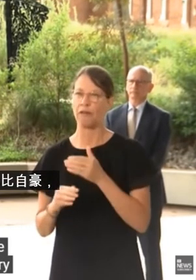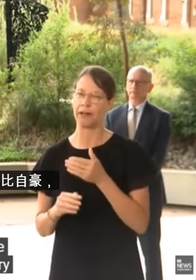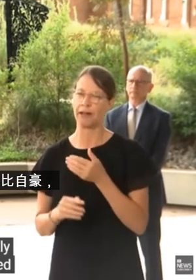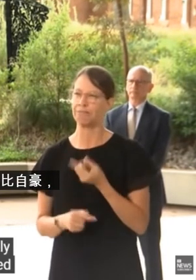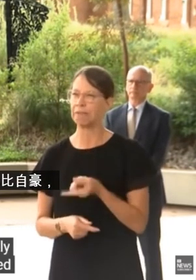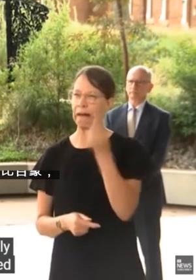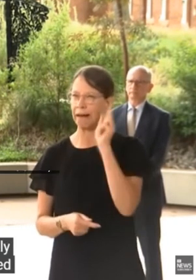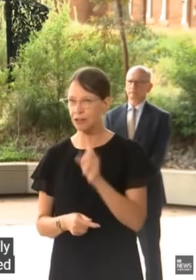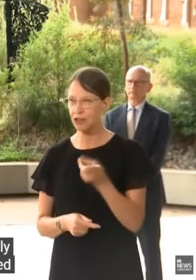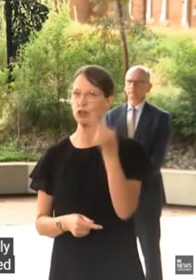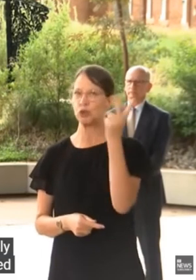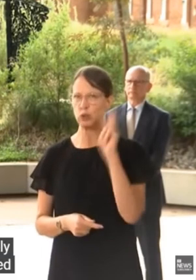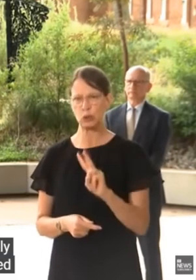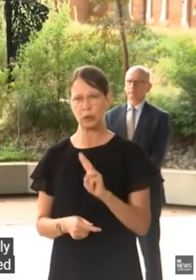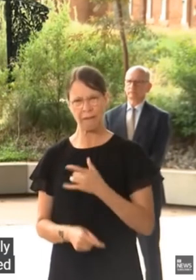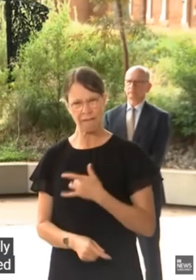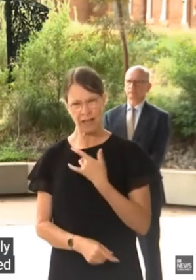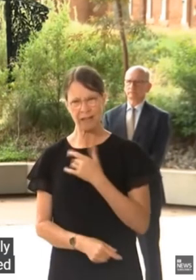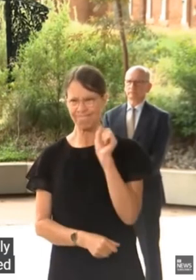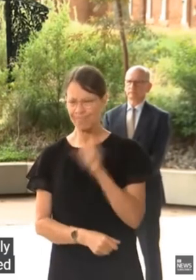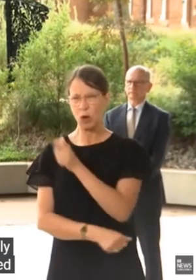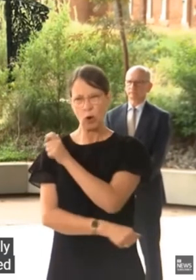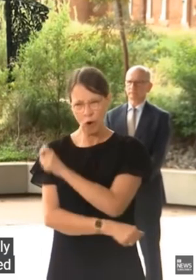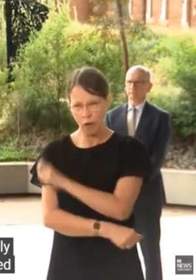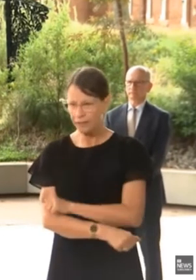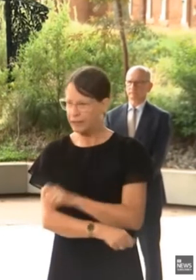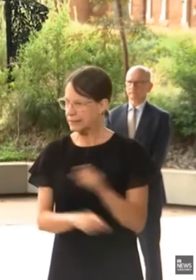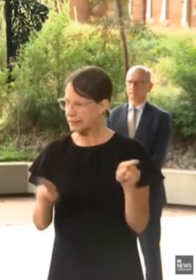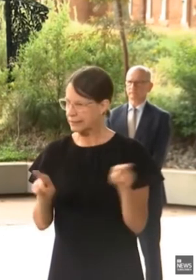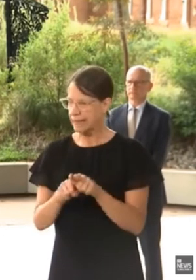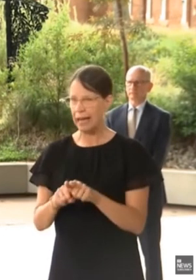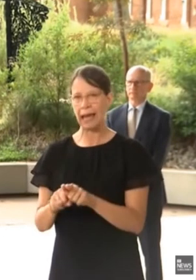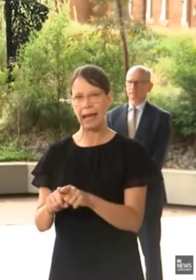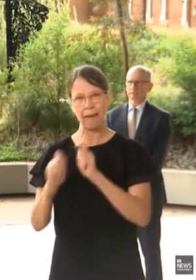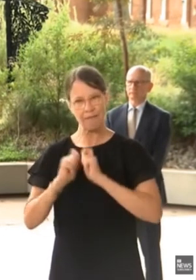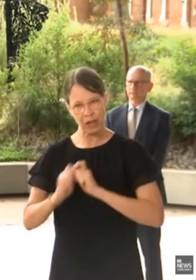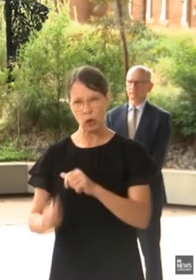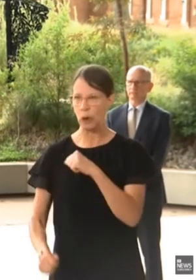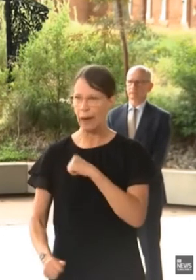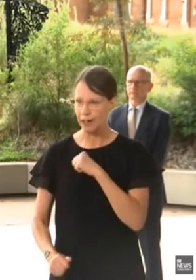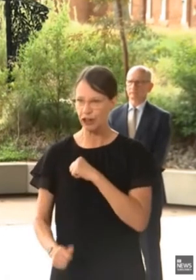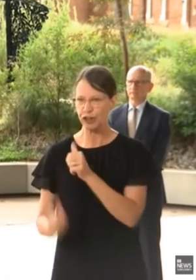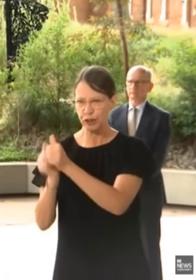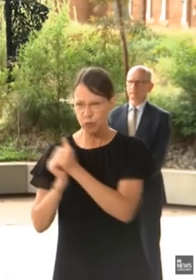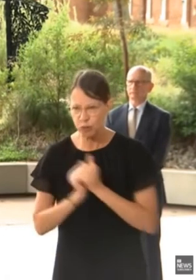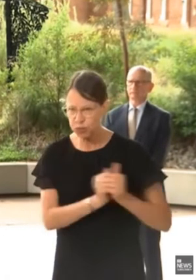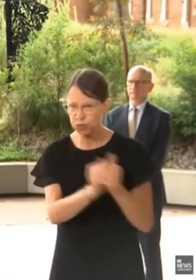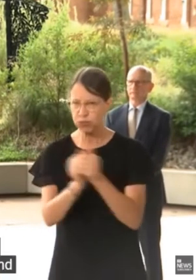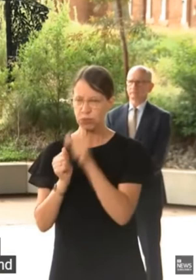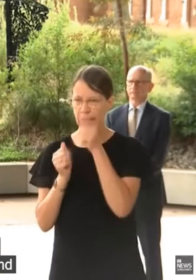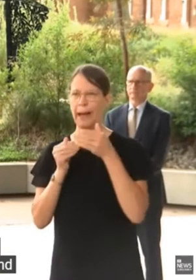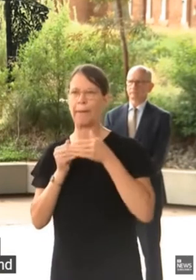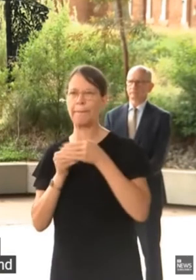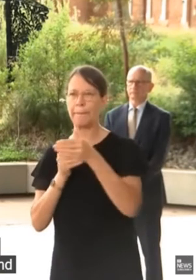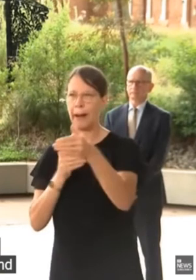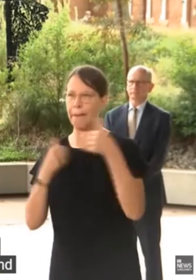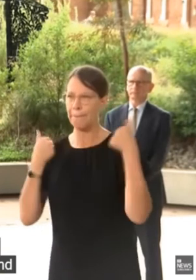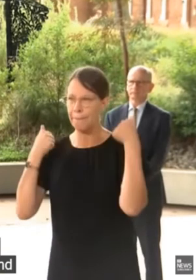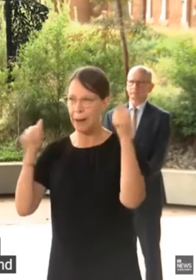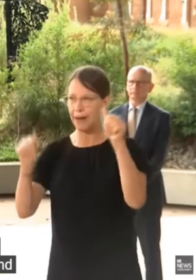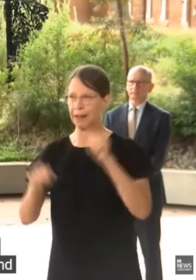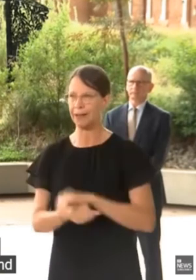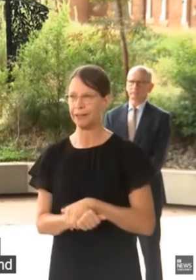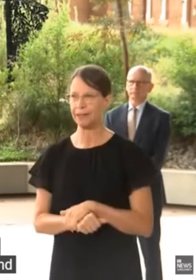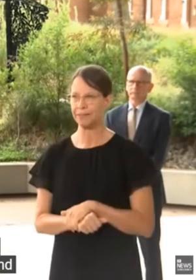years and have complete confidence that that spirit and those values working together will get us through this next period. Last